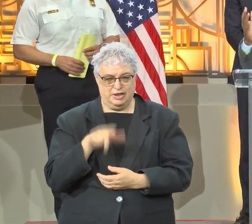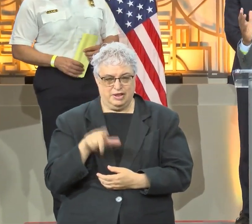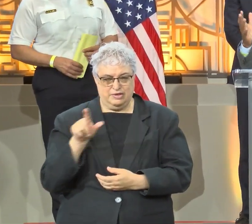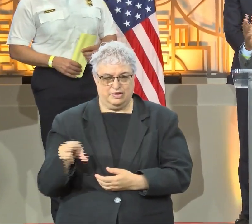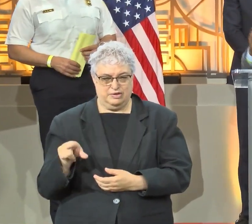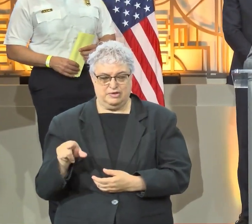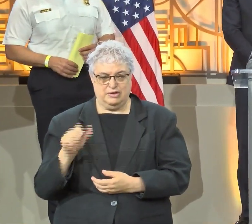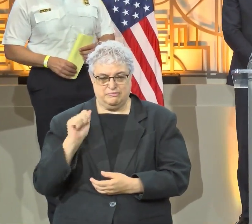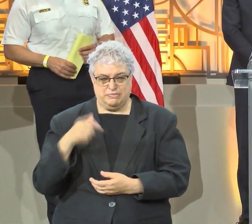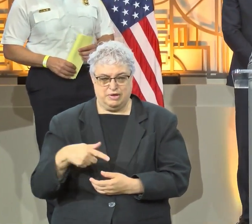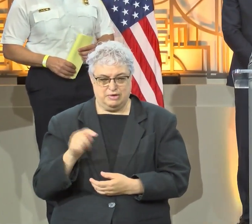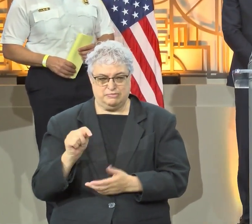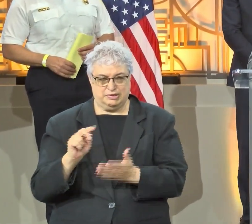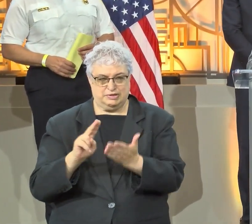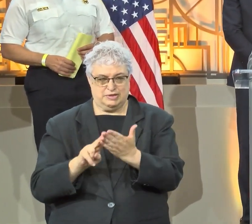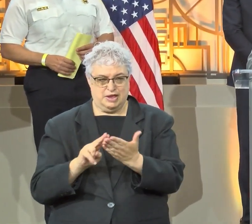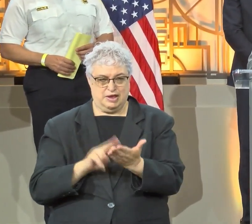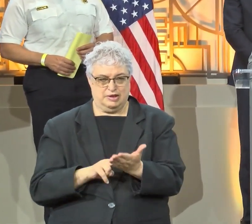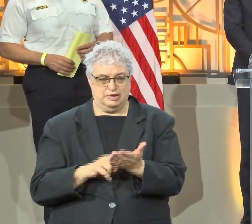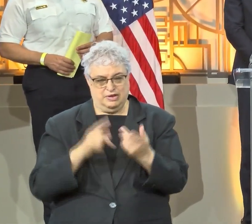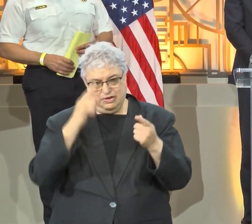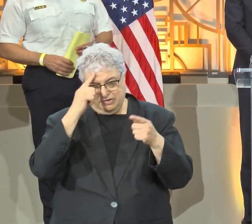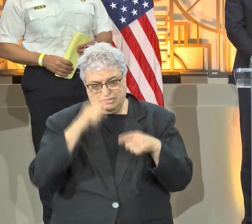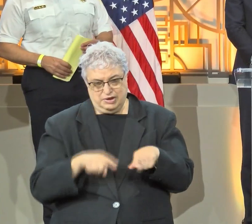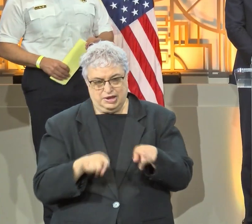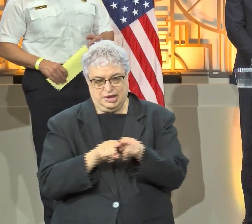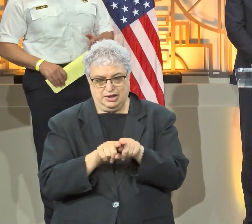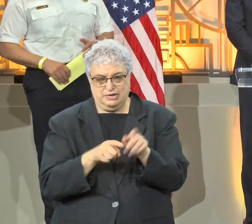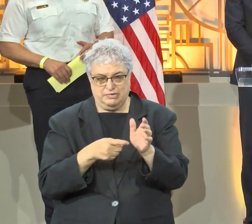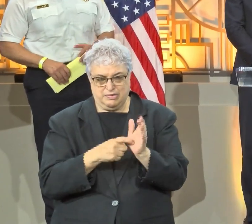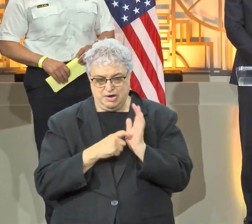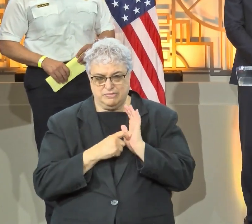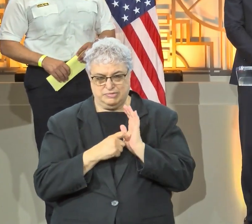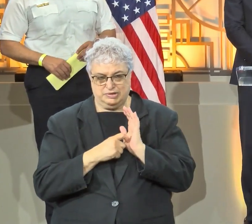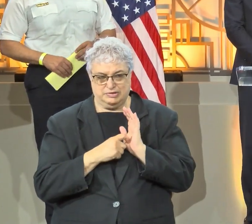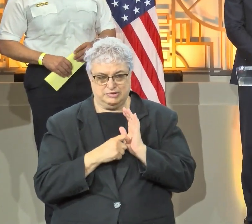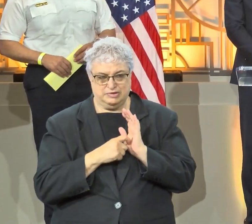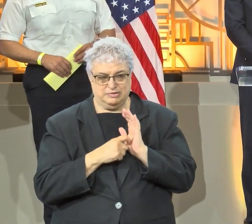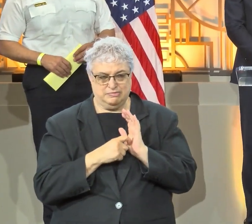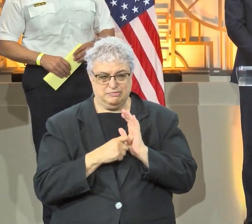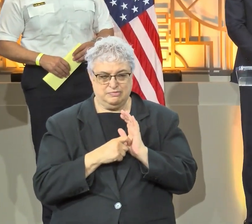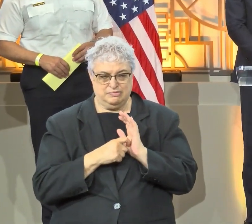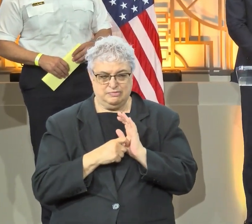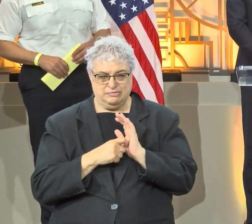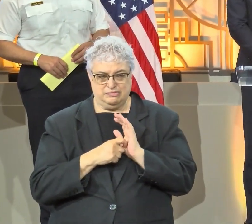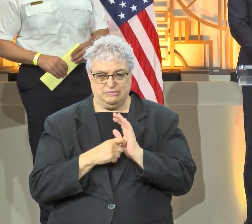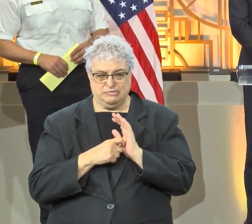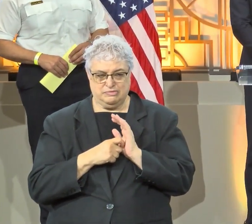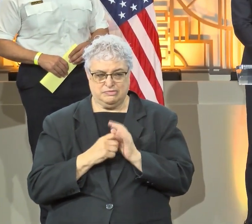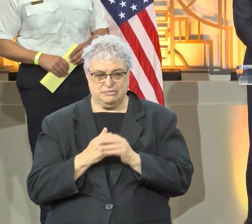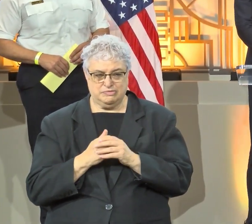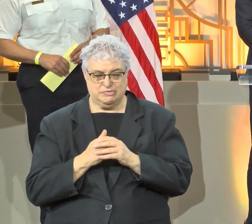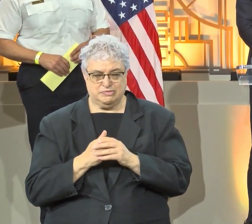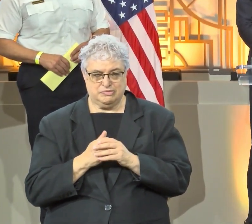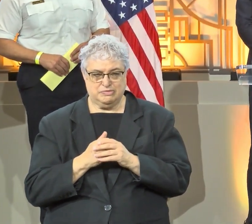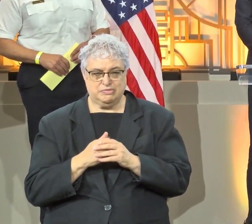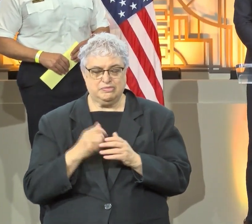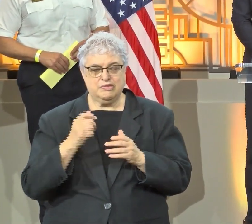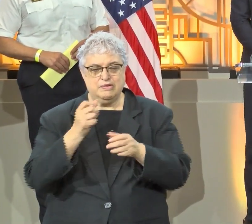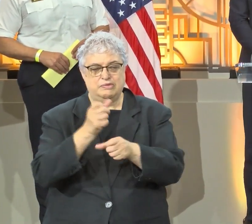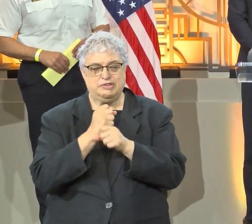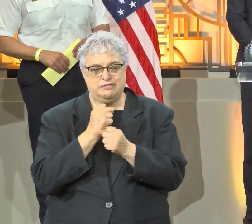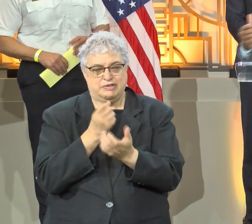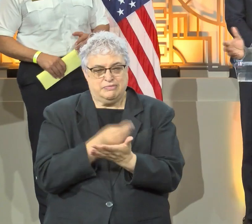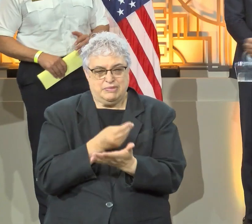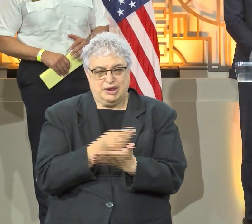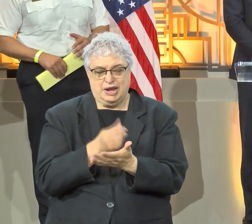landlords, apartment complexes have signed up agreeing to the terms that we've put forth in terms of receiving